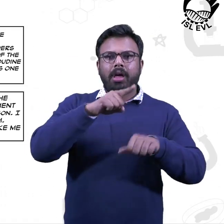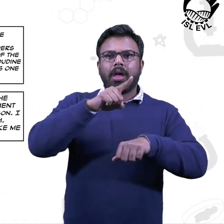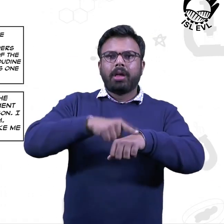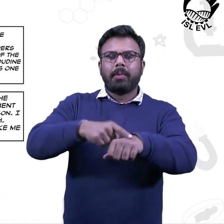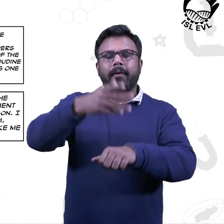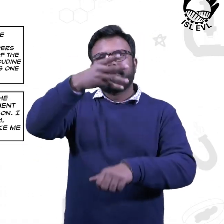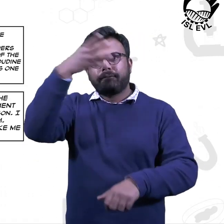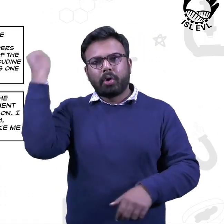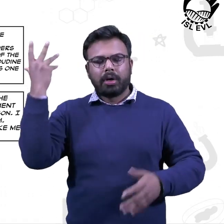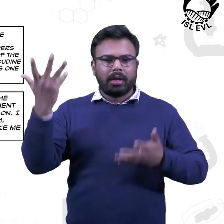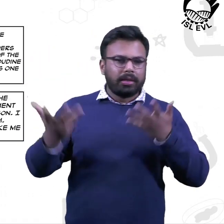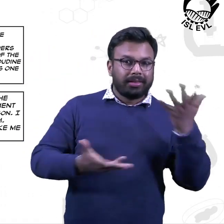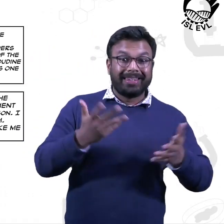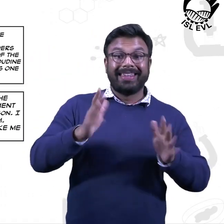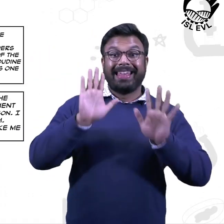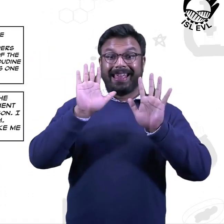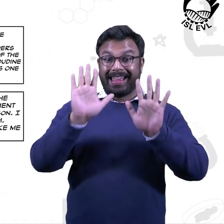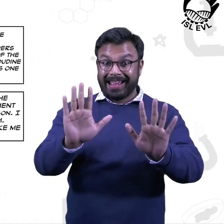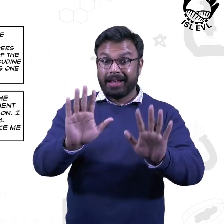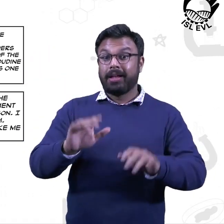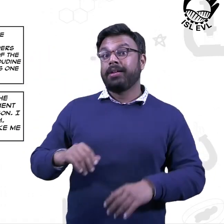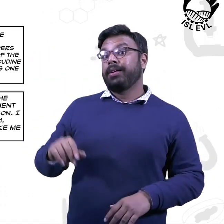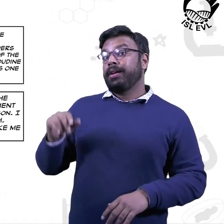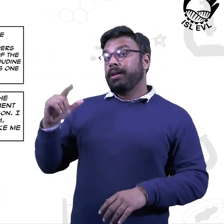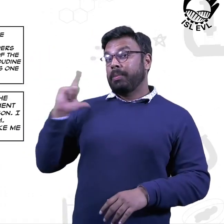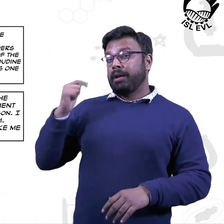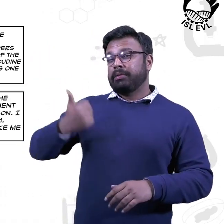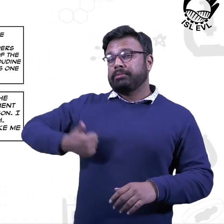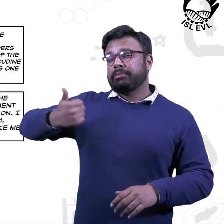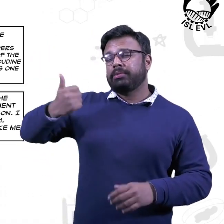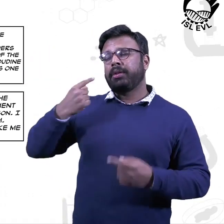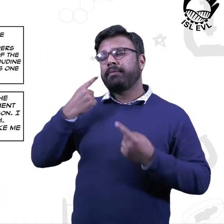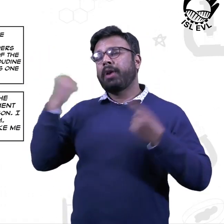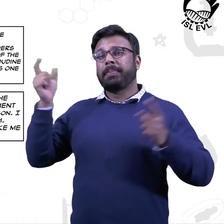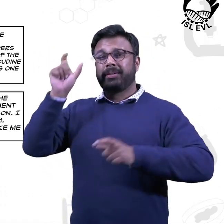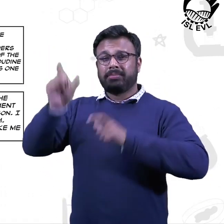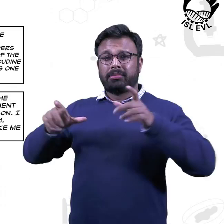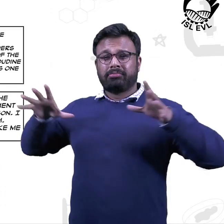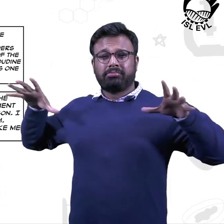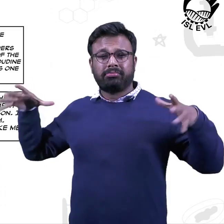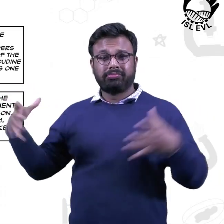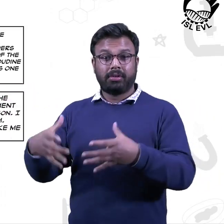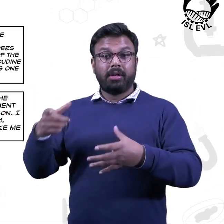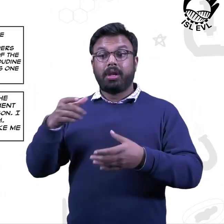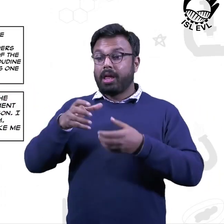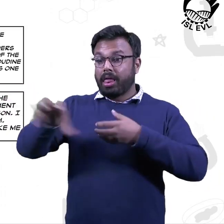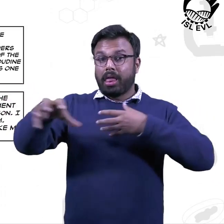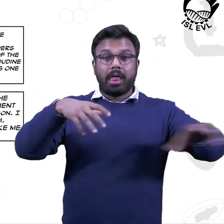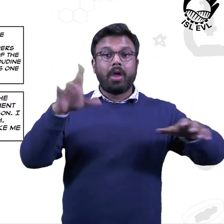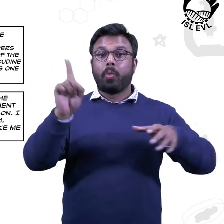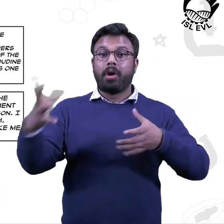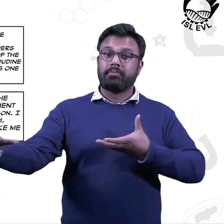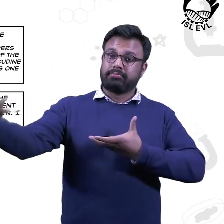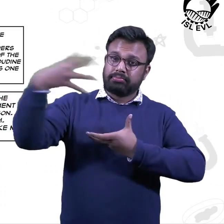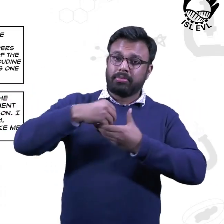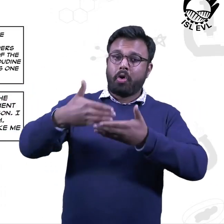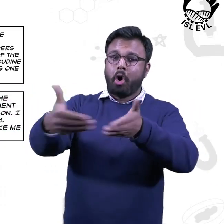Dr. Mark was the department chair at the Hutchinson Cancer Center. Dr. Mark used to say that in science we should work as